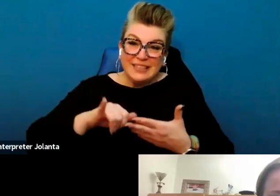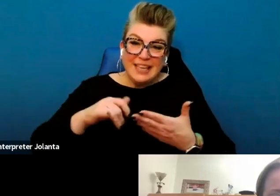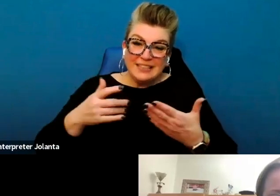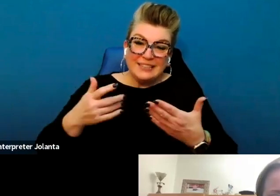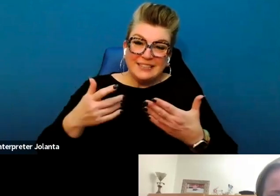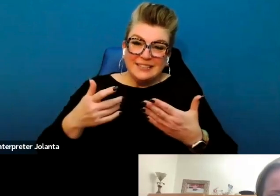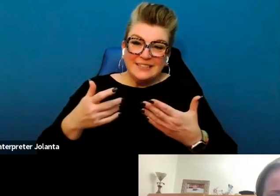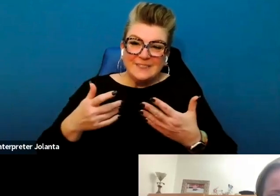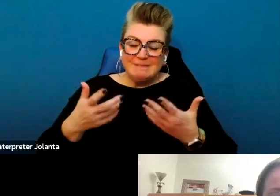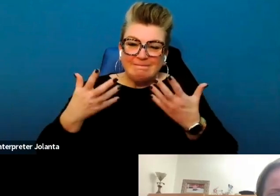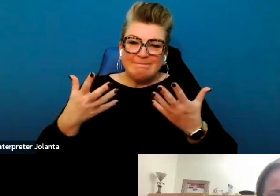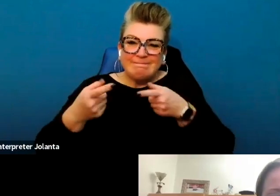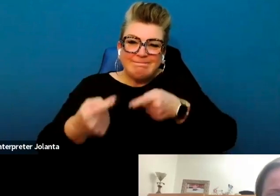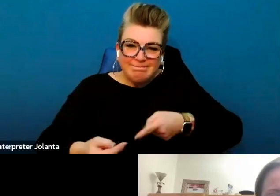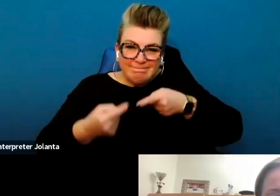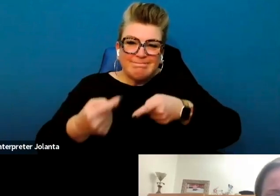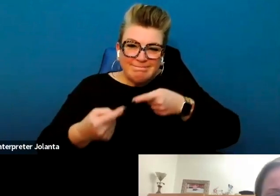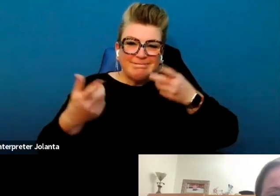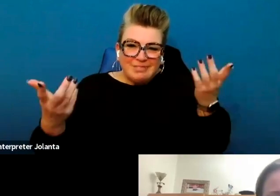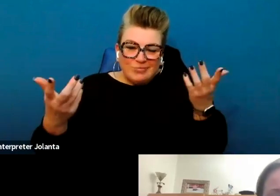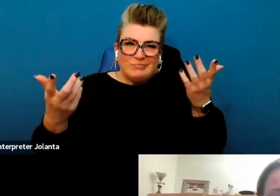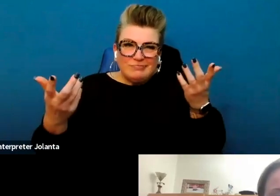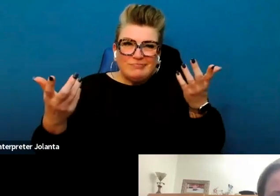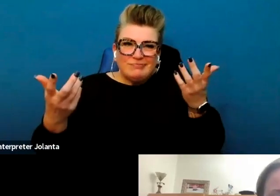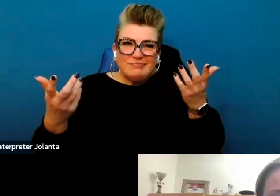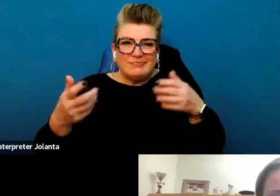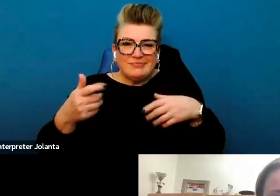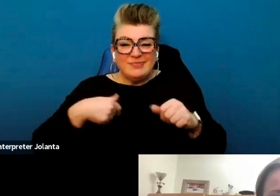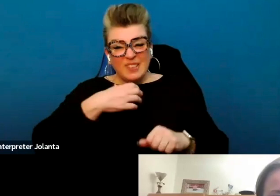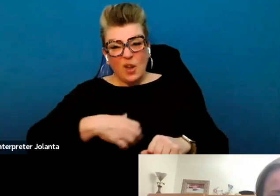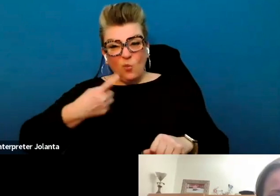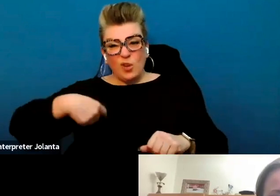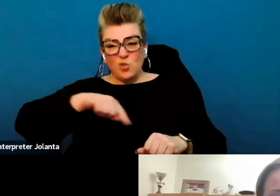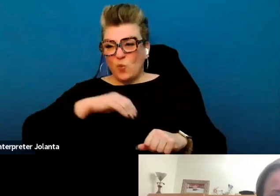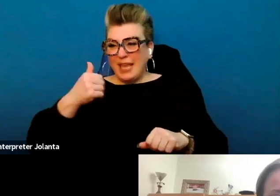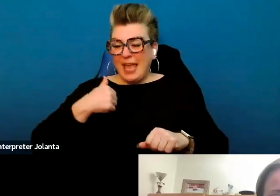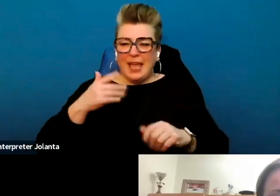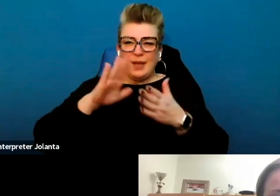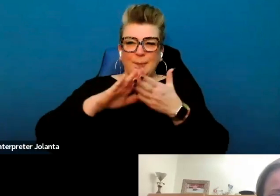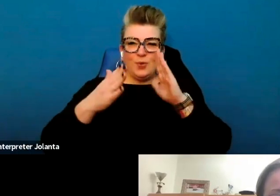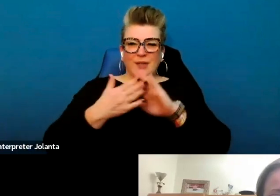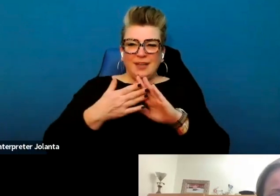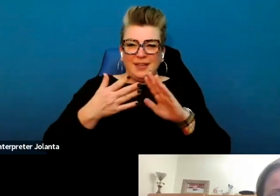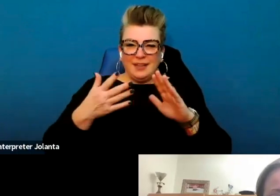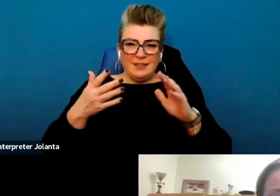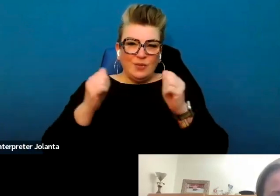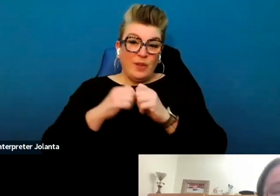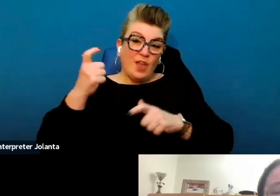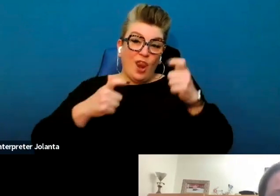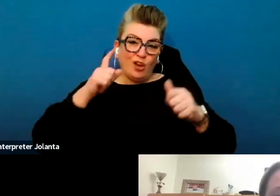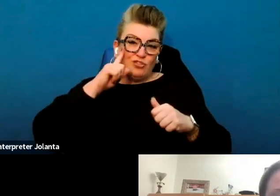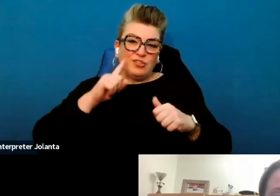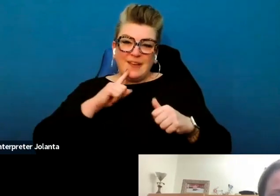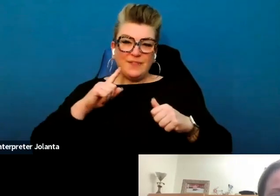a bit of a challenge. Wish we were in a community that had a larger deaf